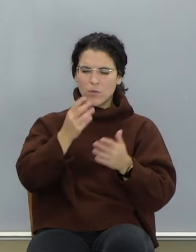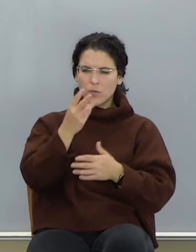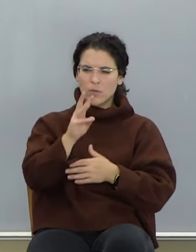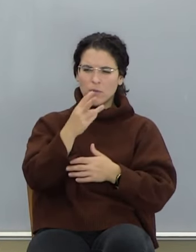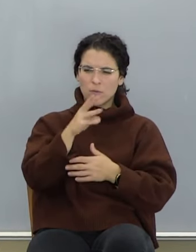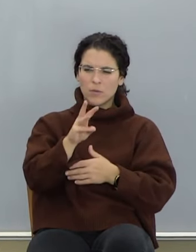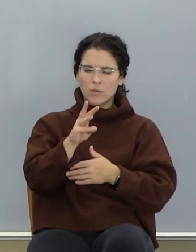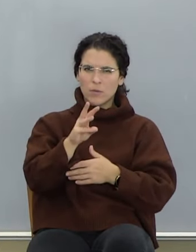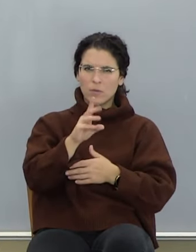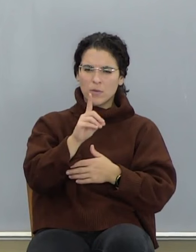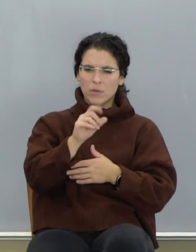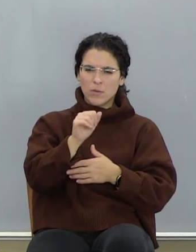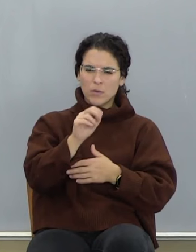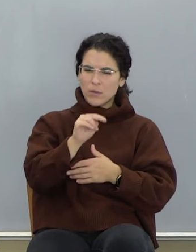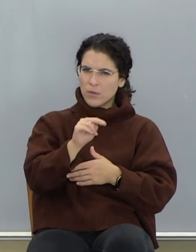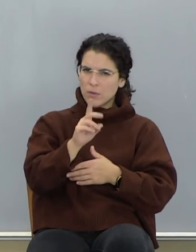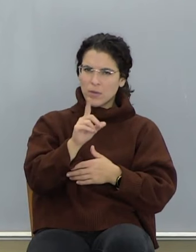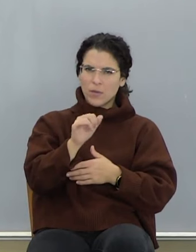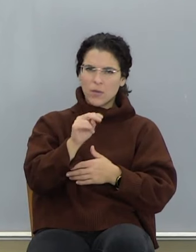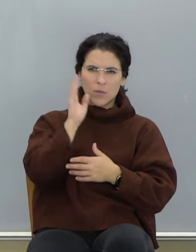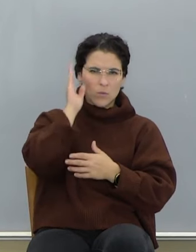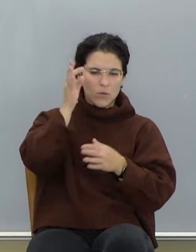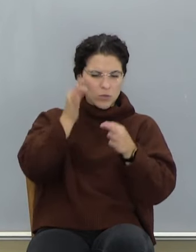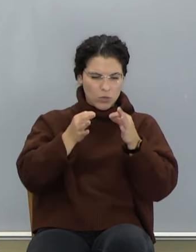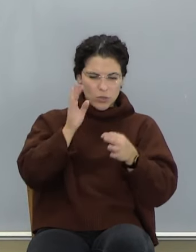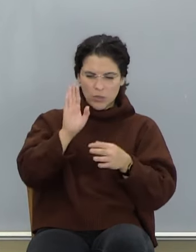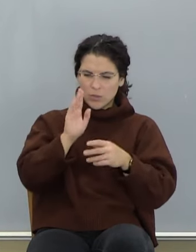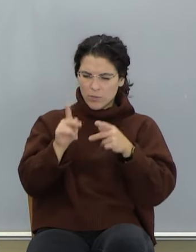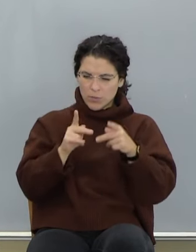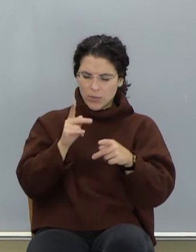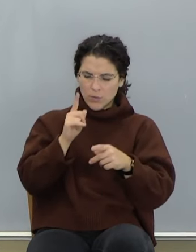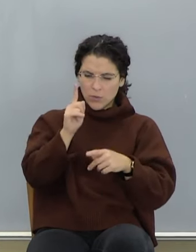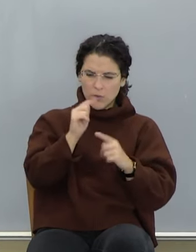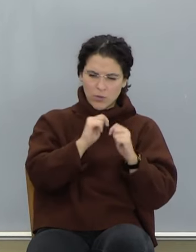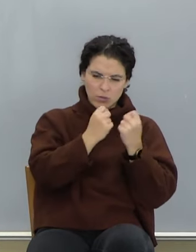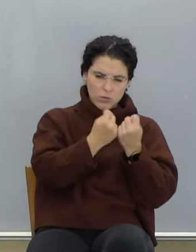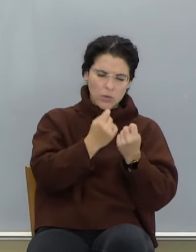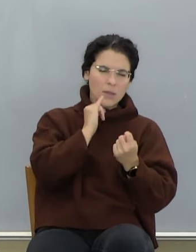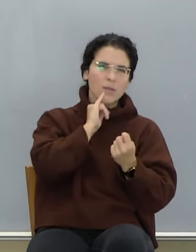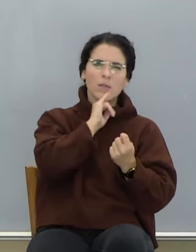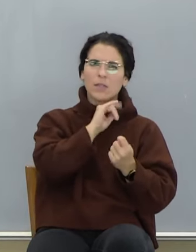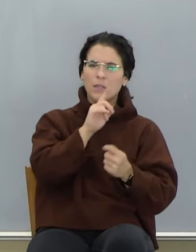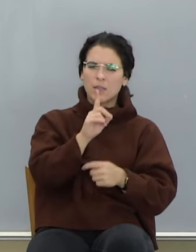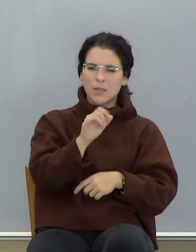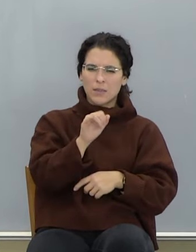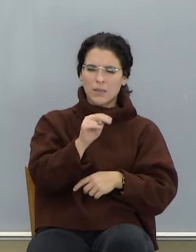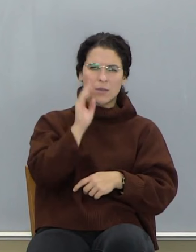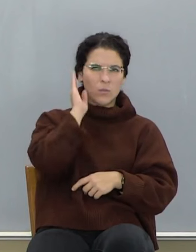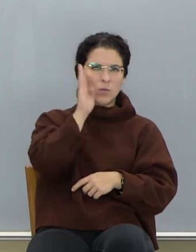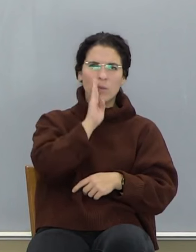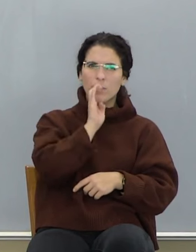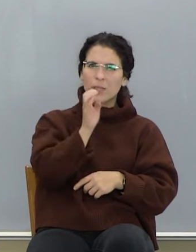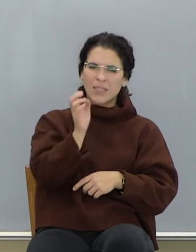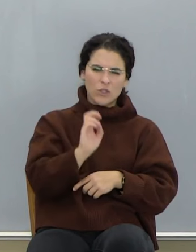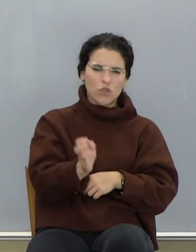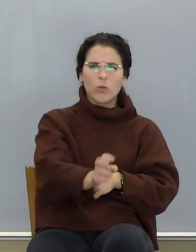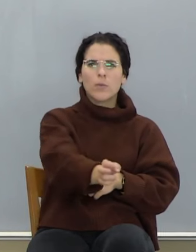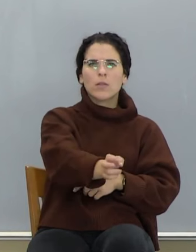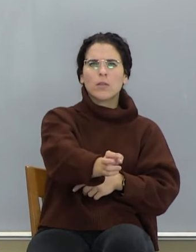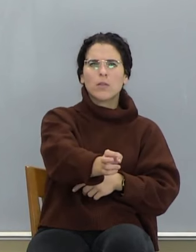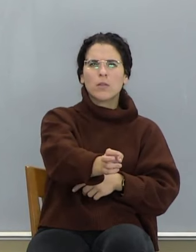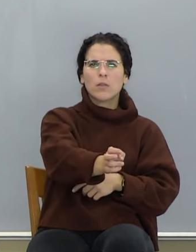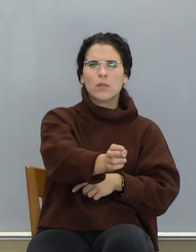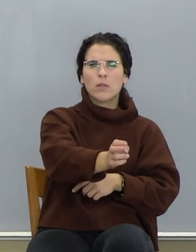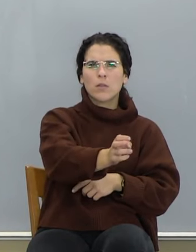16. Dan shall judge his people as one of the tribes of Israel. Dan shall be a serpent by